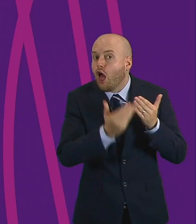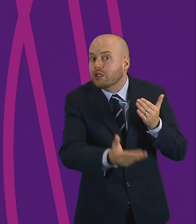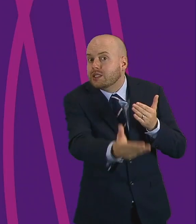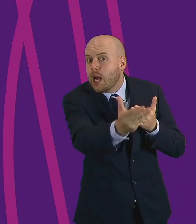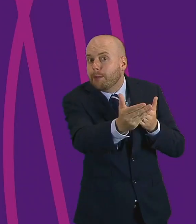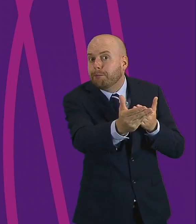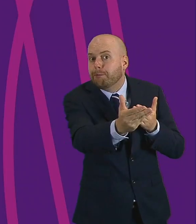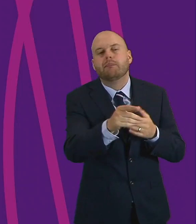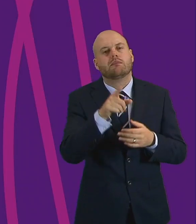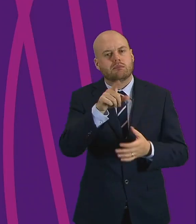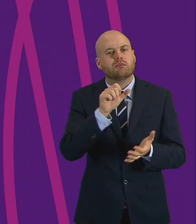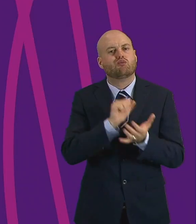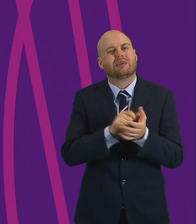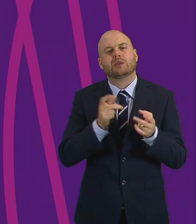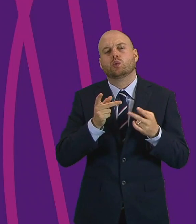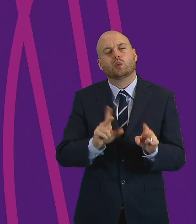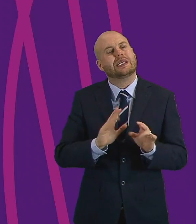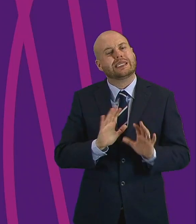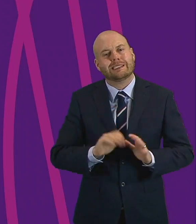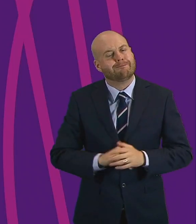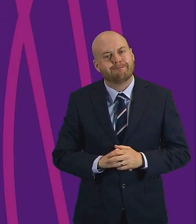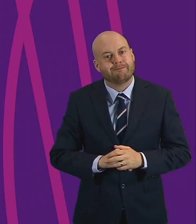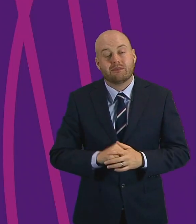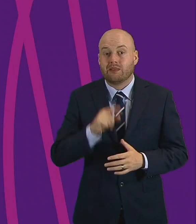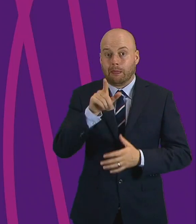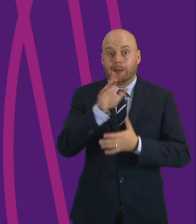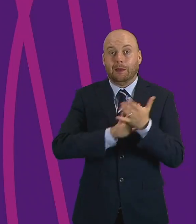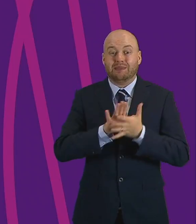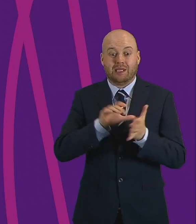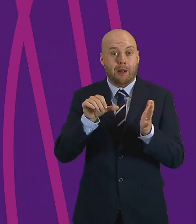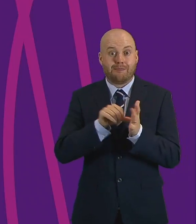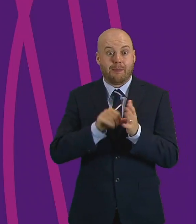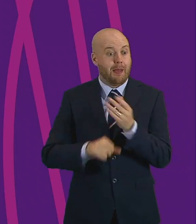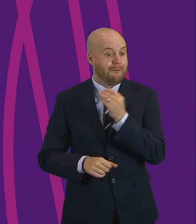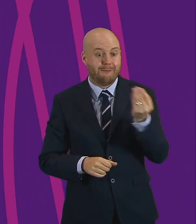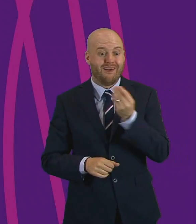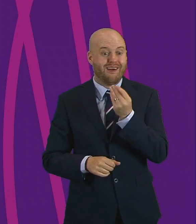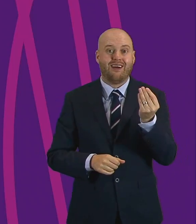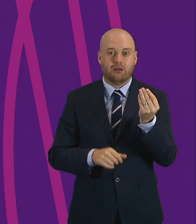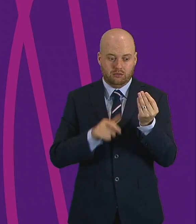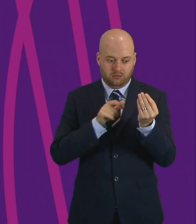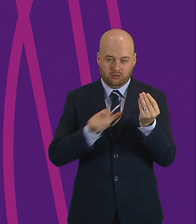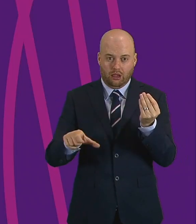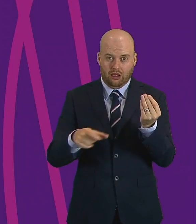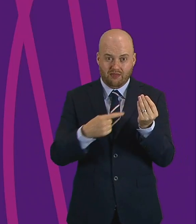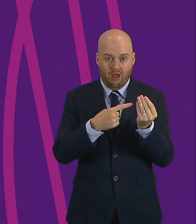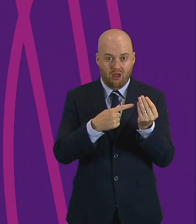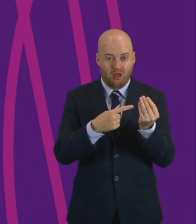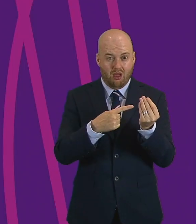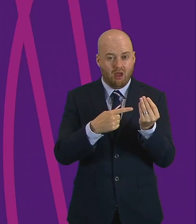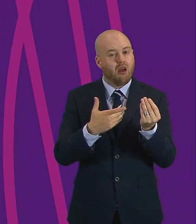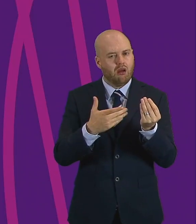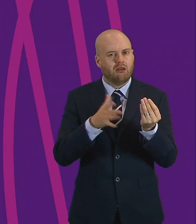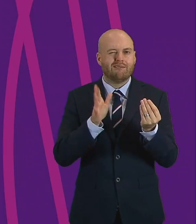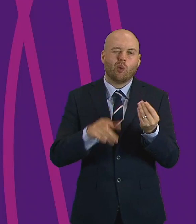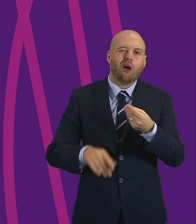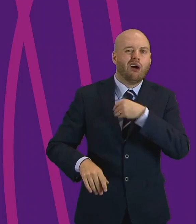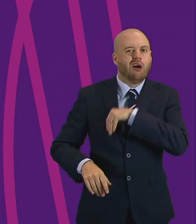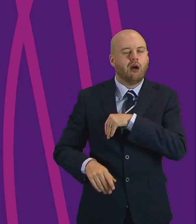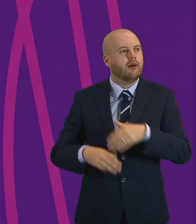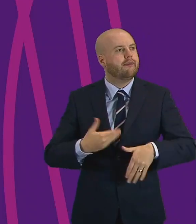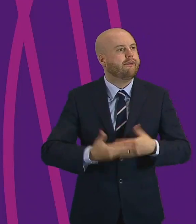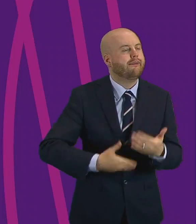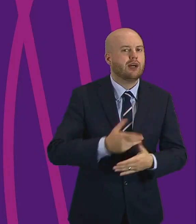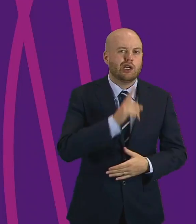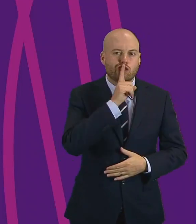is sustainable. It pushes the problem down the road and will damage our children and grandchildren. When a household hits